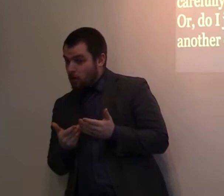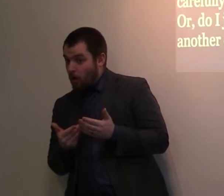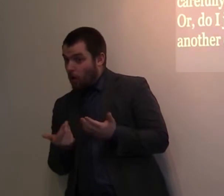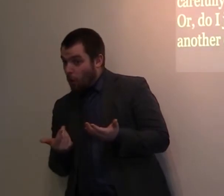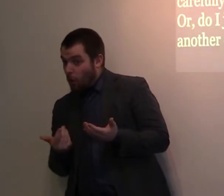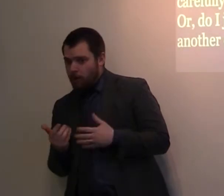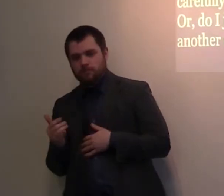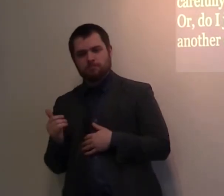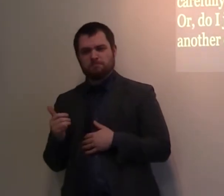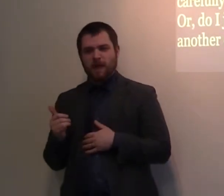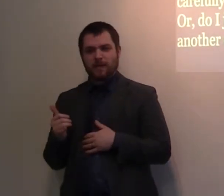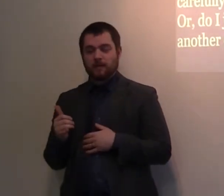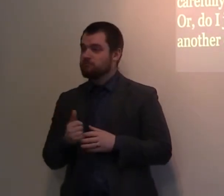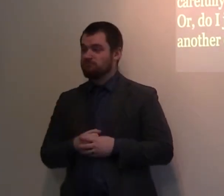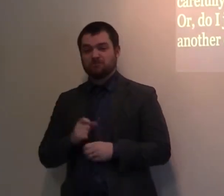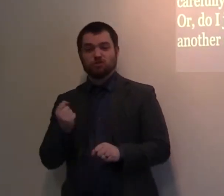Or do I just do what I want?